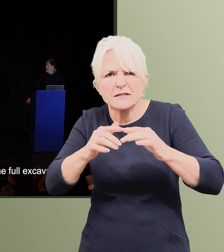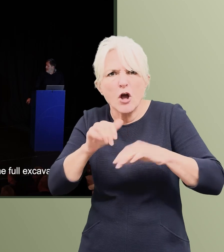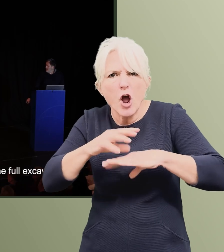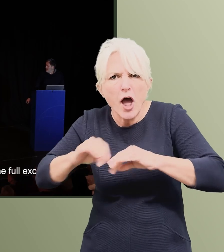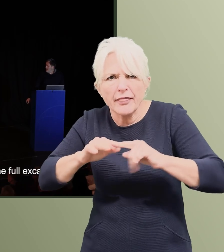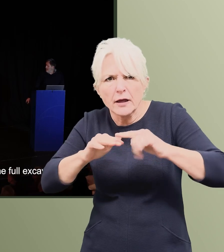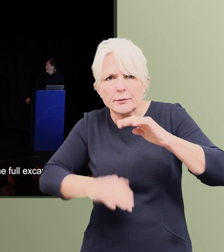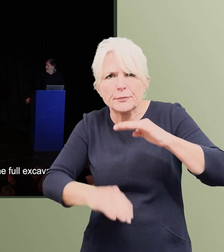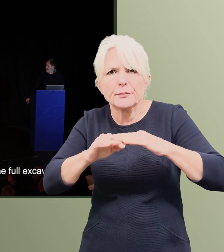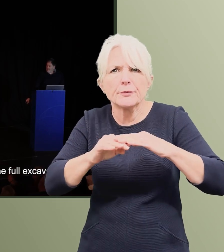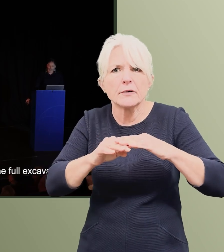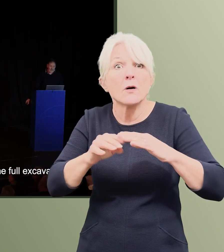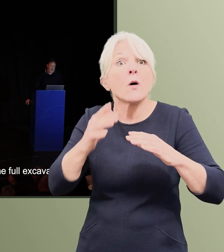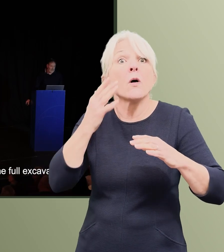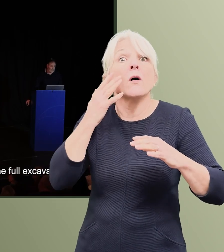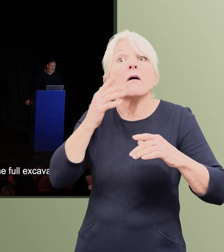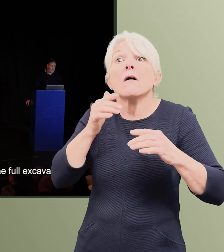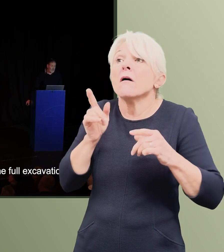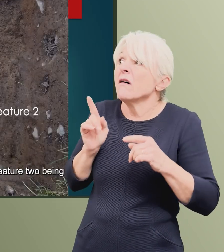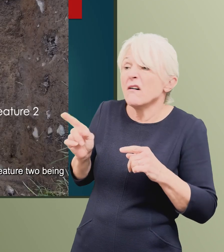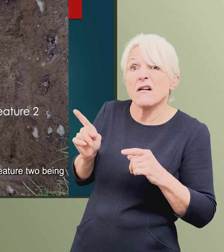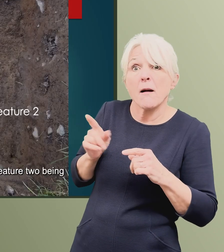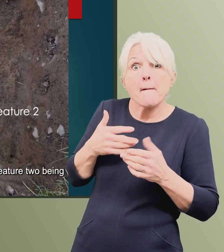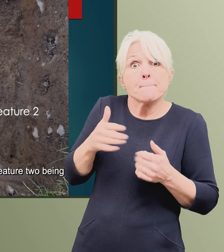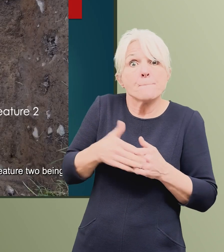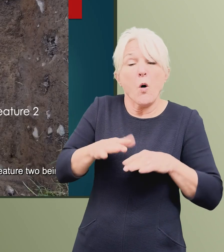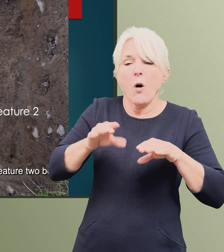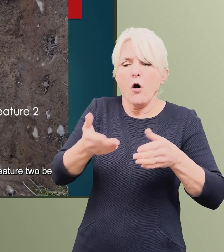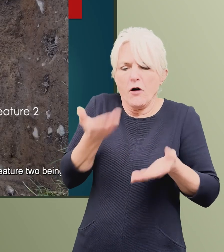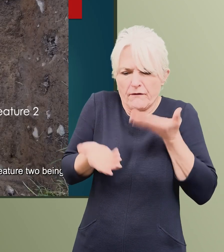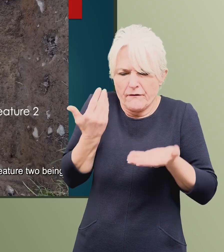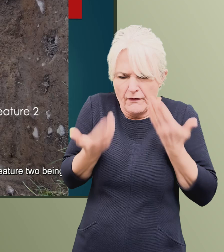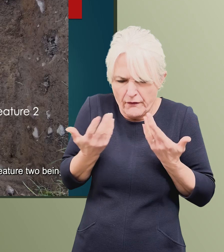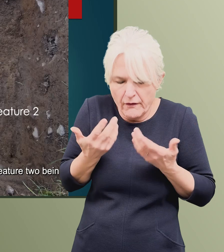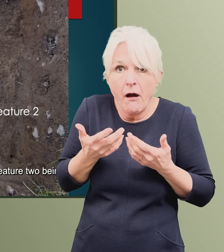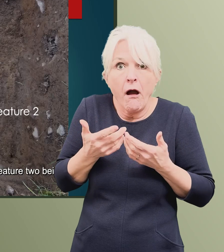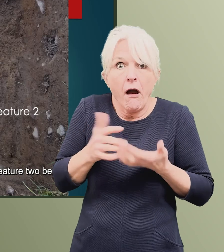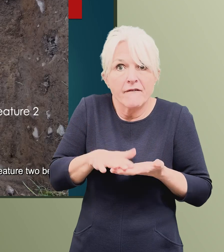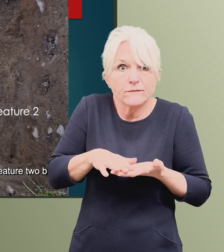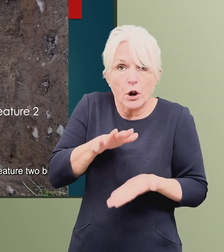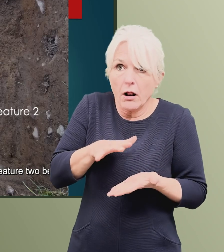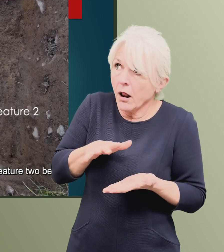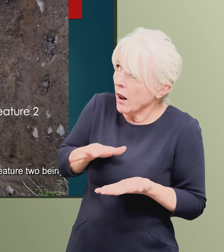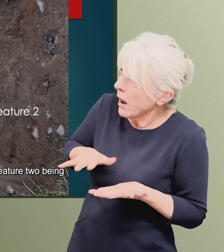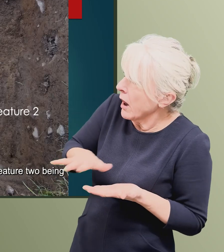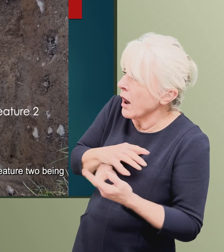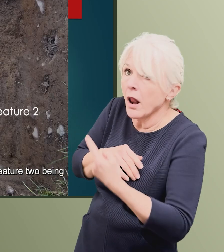And that's what they looked like when we'd done the full excavation, well, the evaluation. And so that's feature 2.